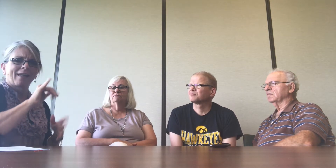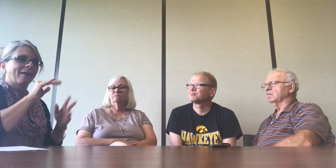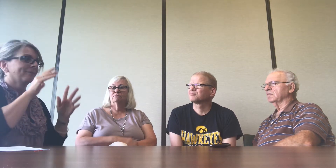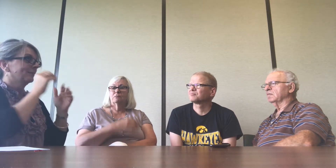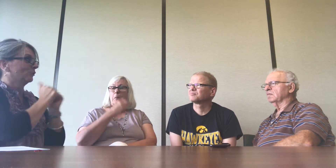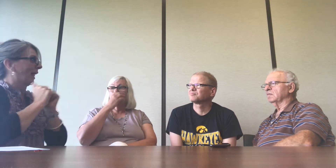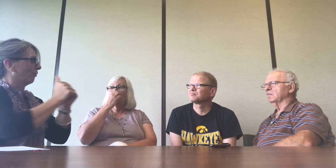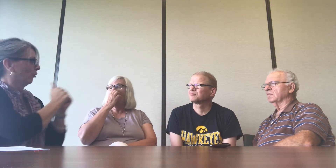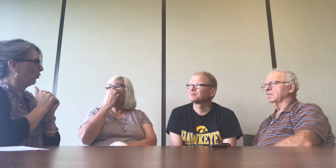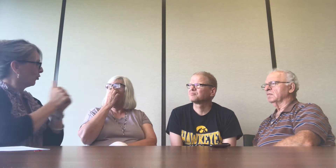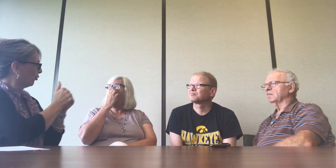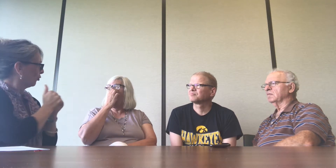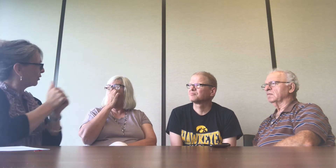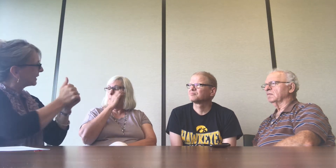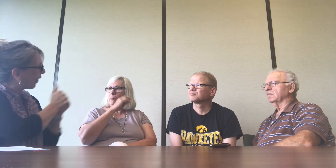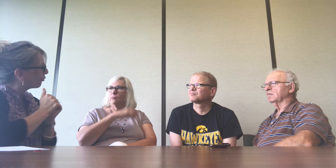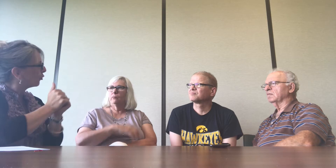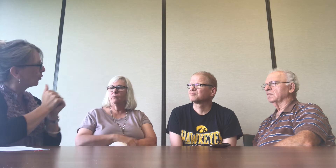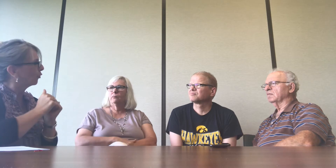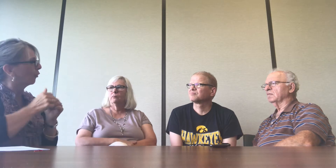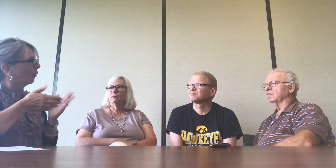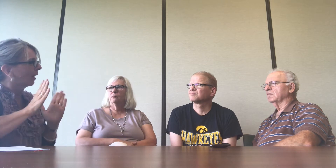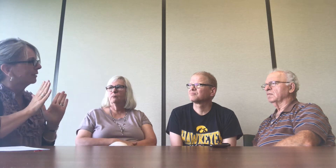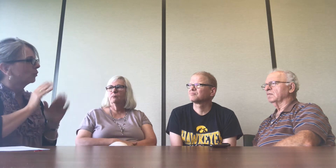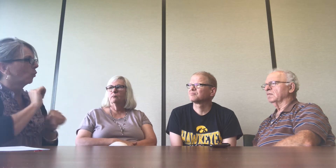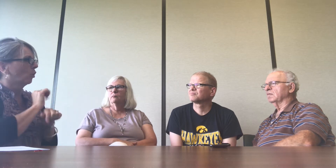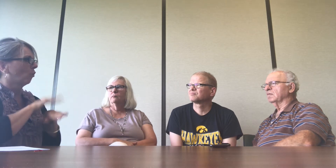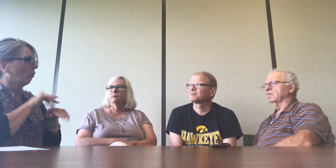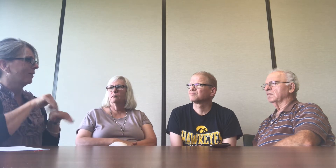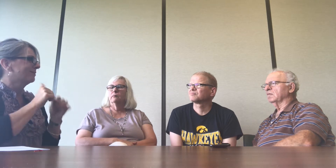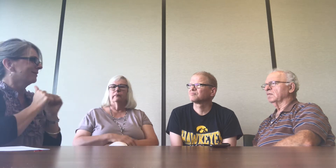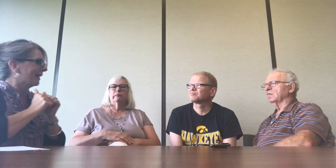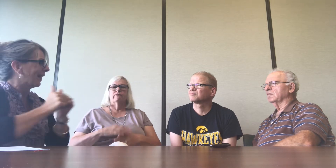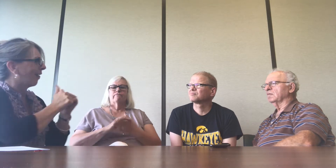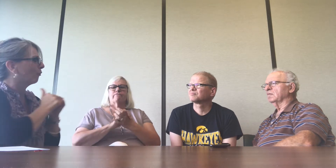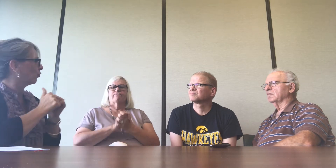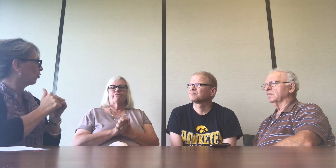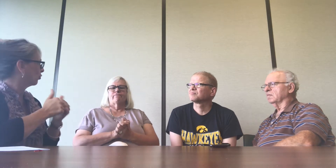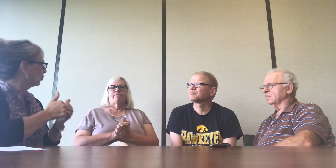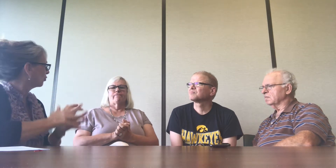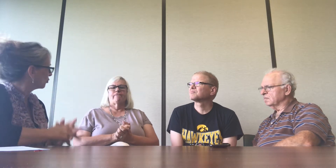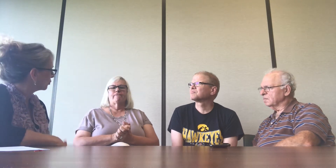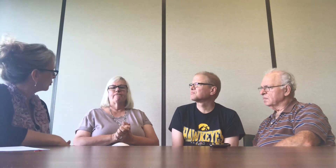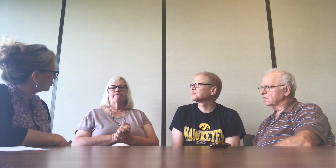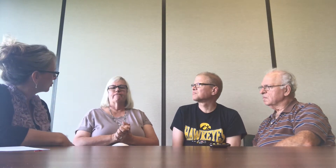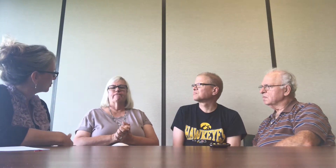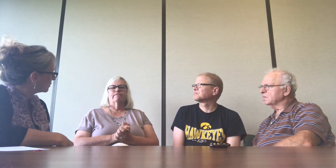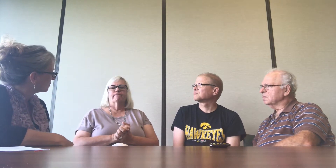all need to work together. Together is so important.